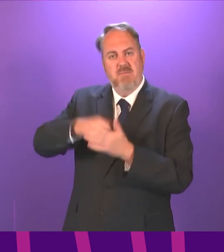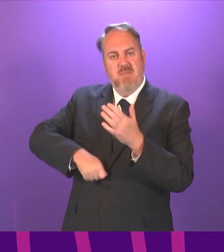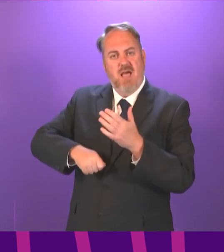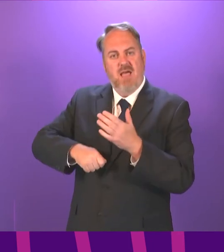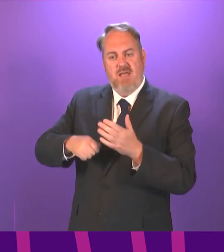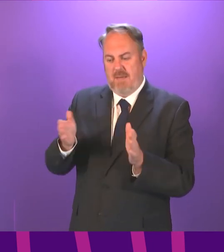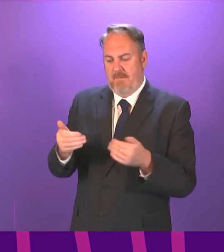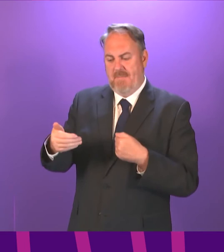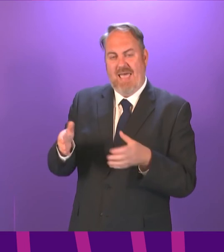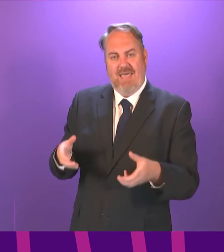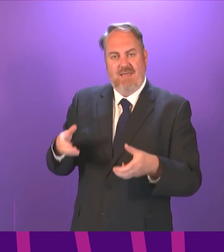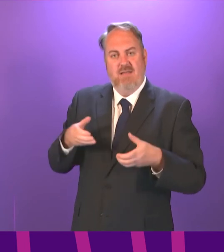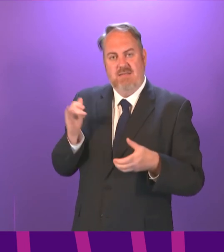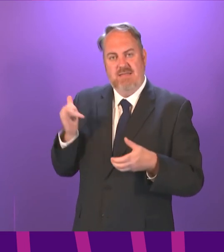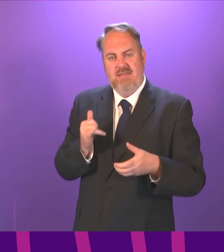I